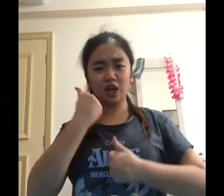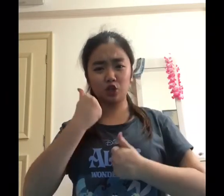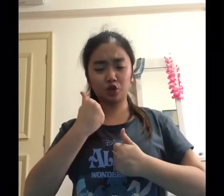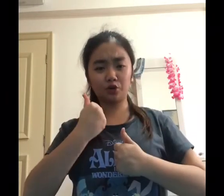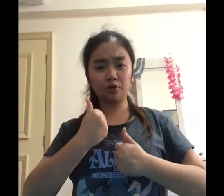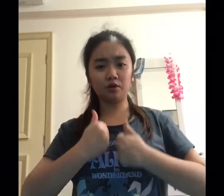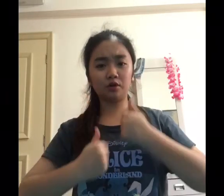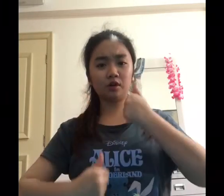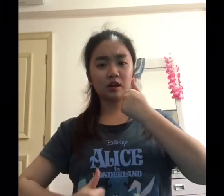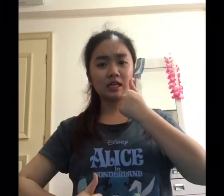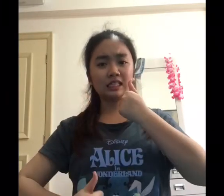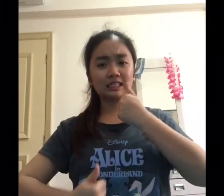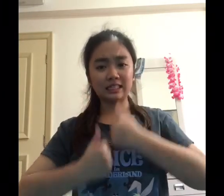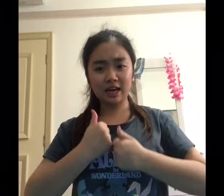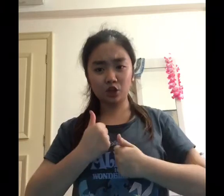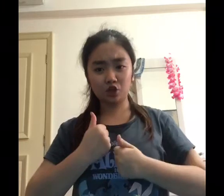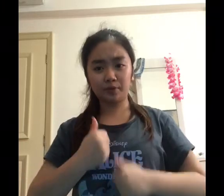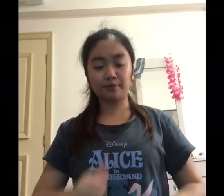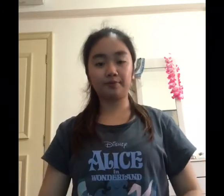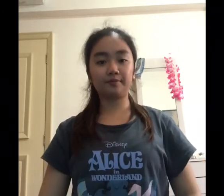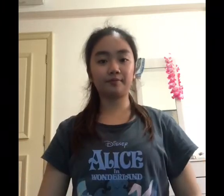Danger, danger.